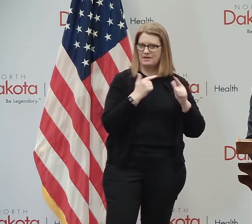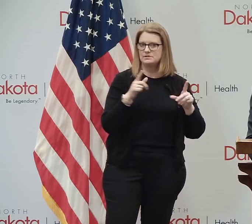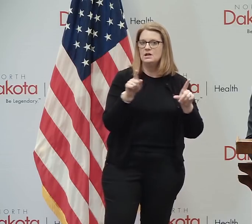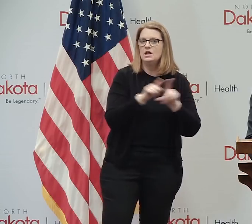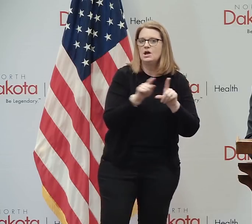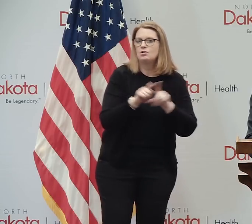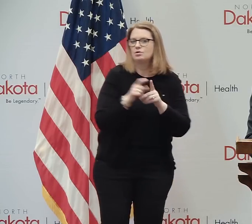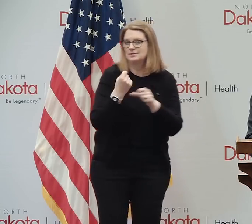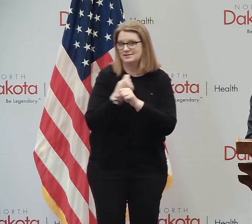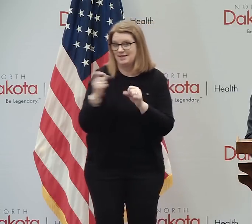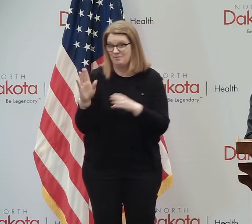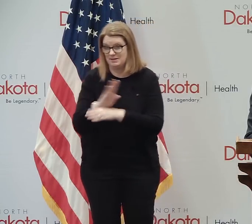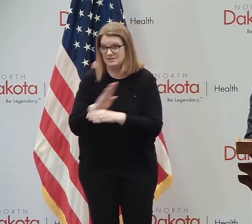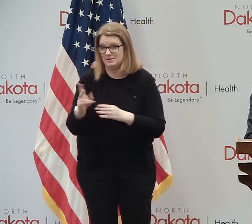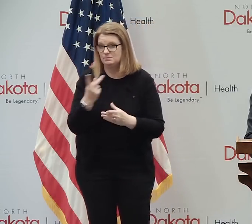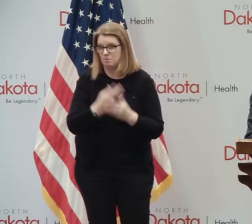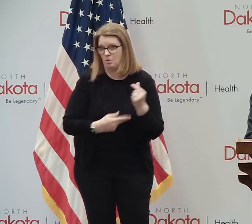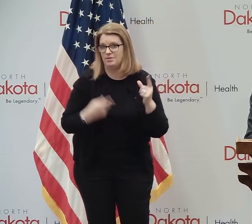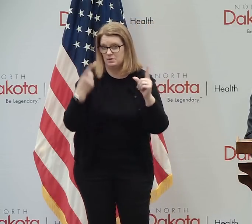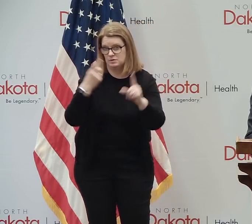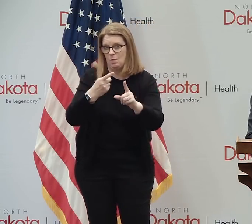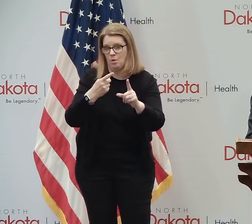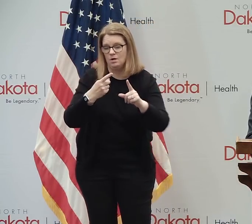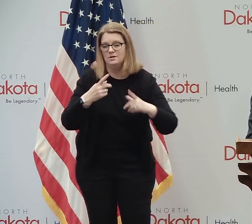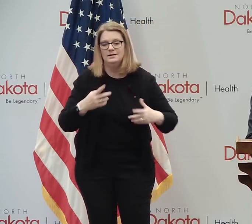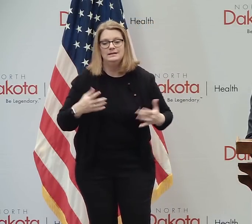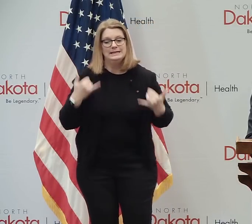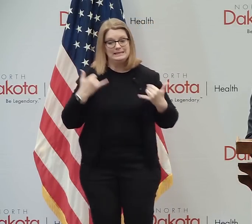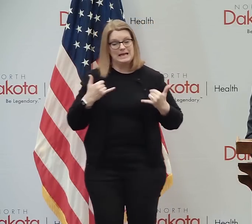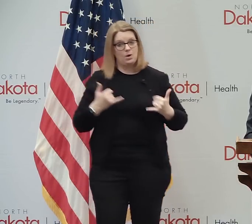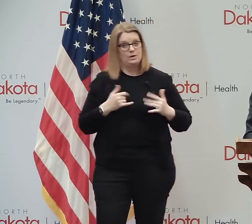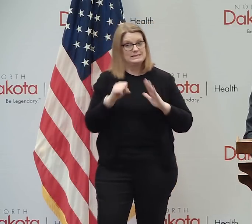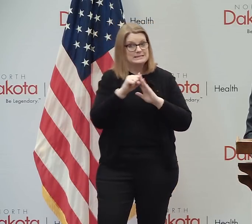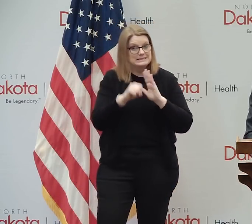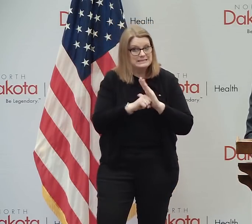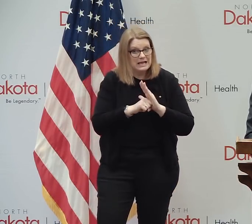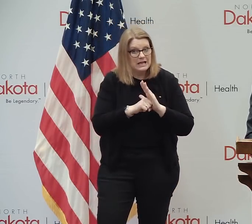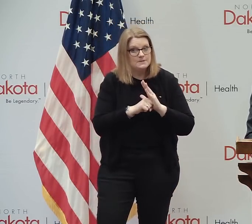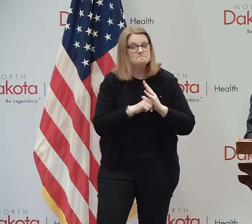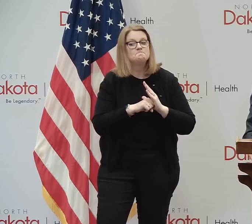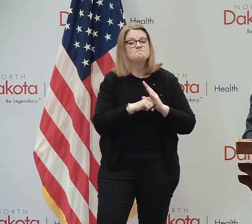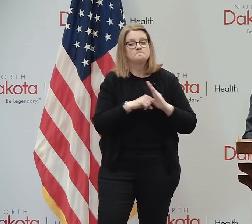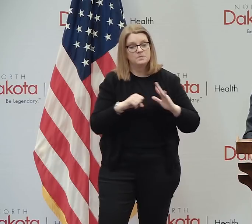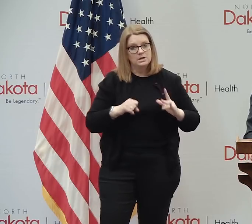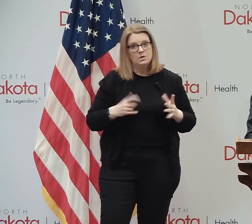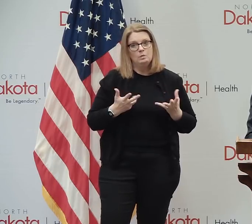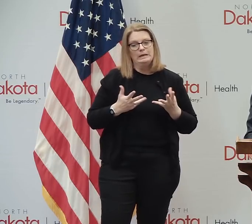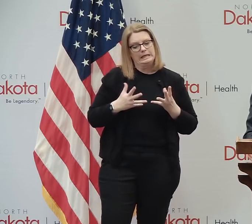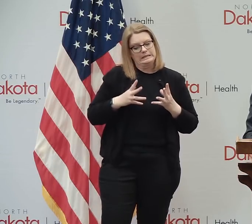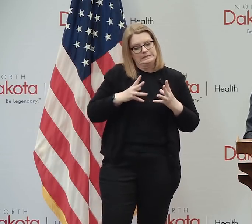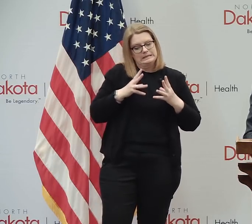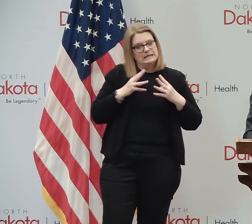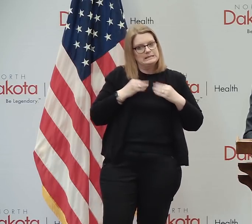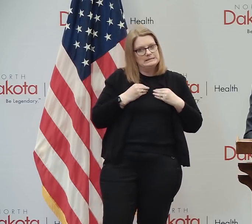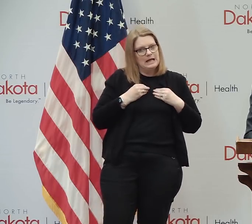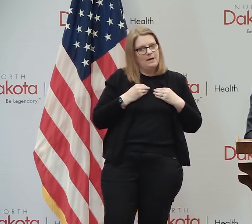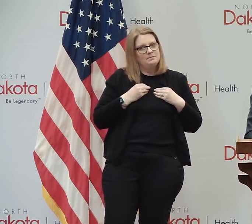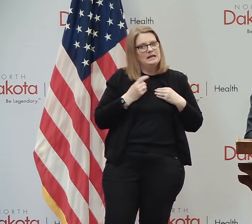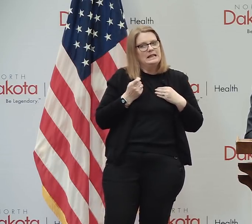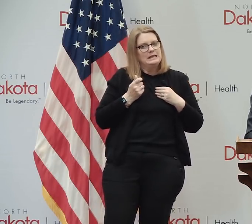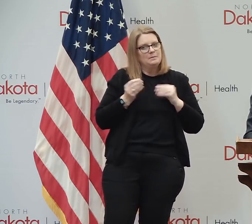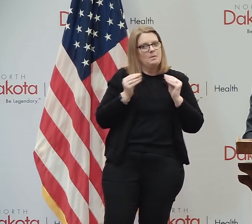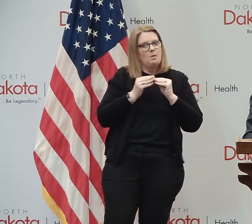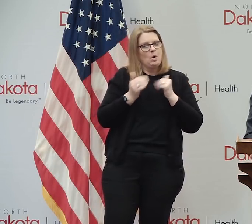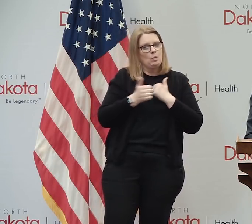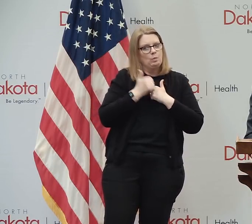save livelihoods, both of those things. But we are in a position as a state right now to take on a little more risk relative to the virus,